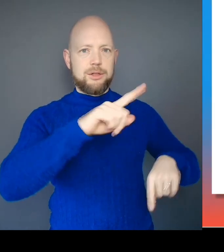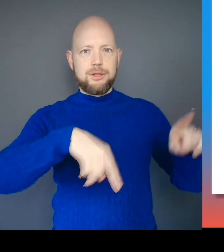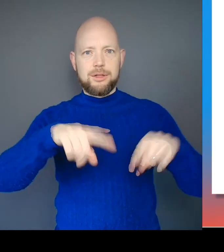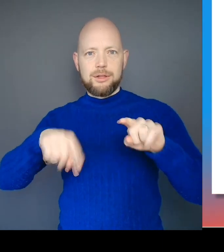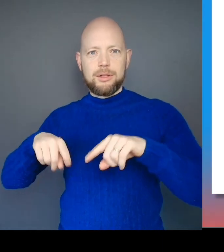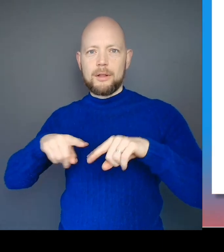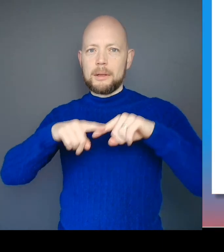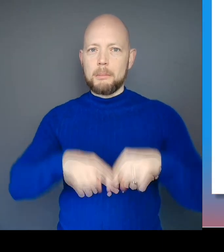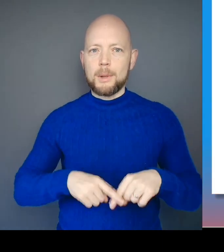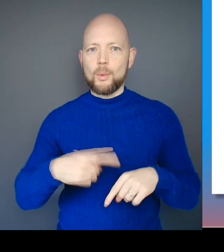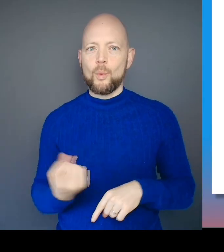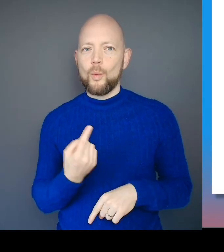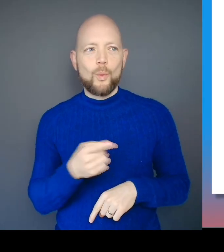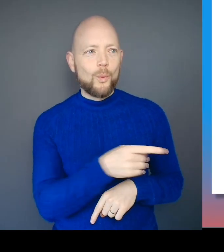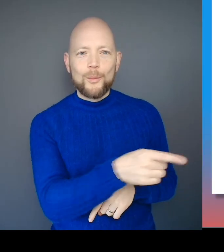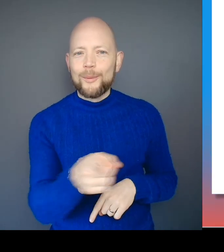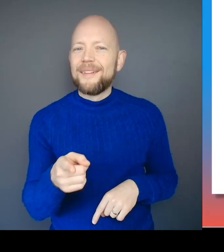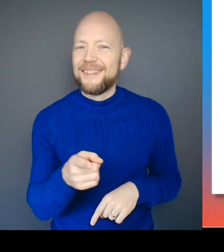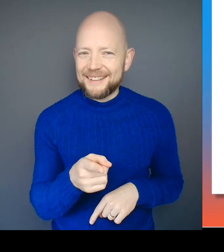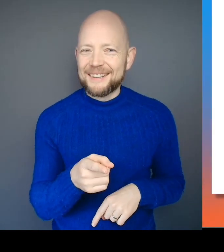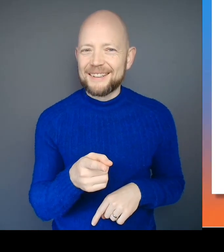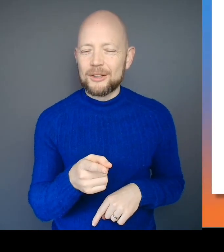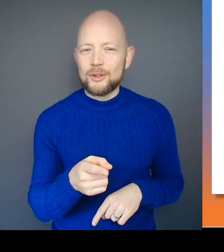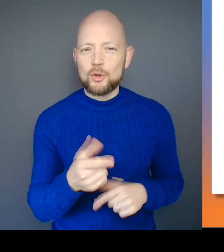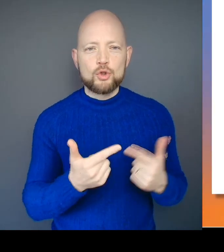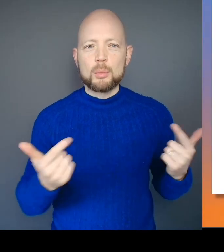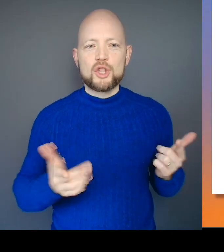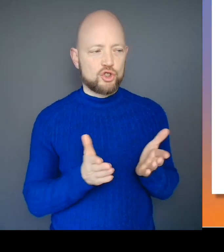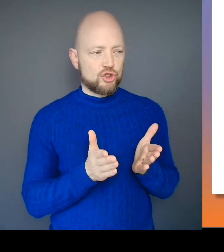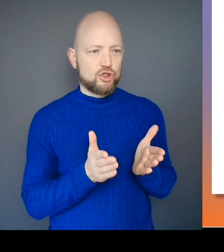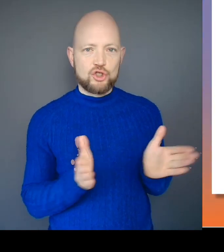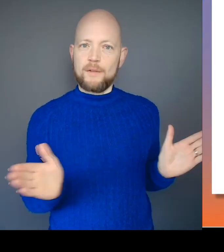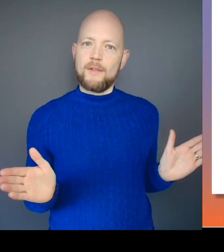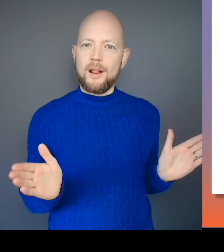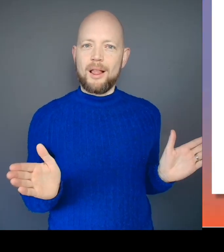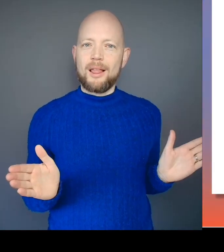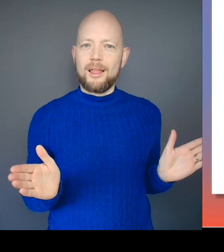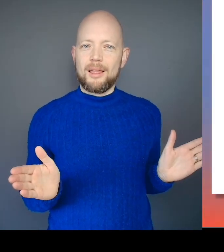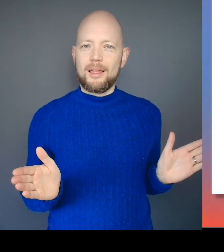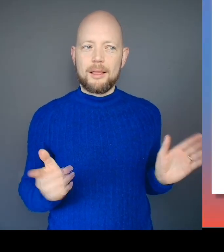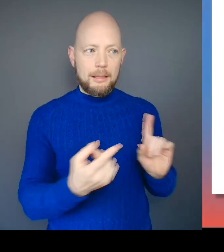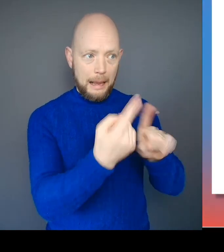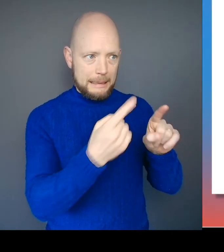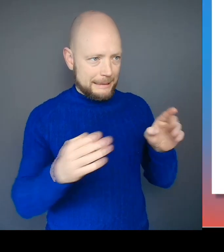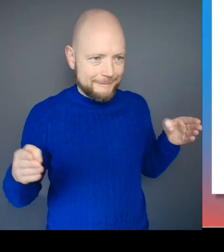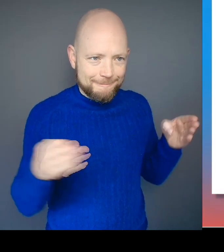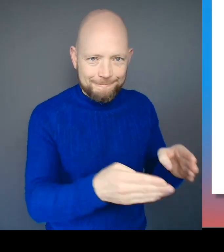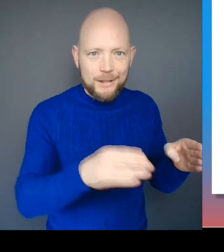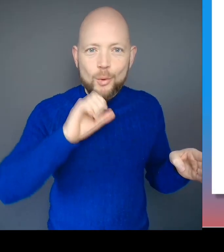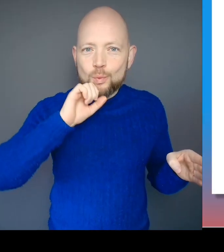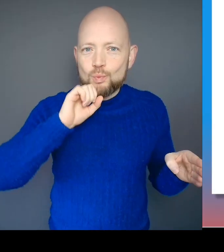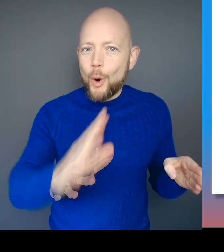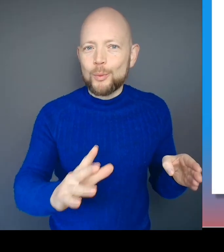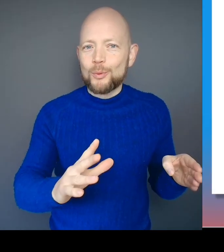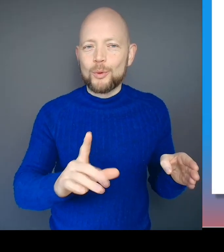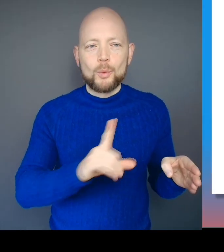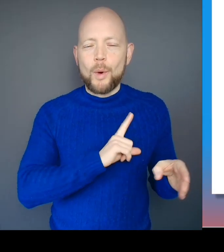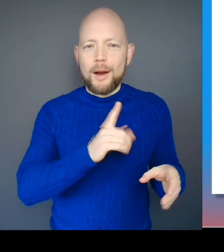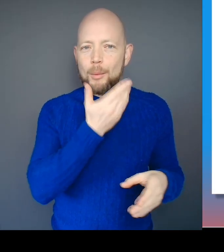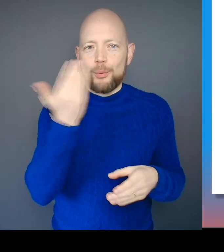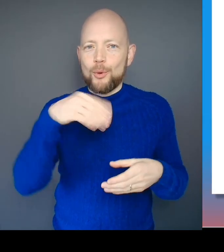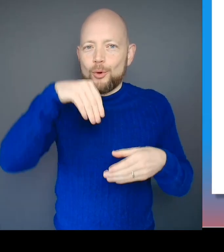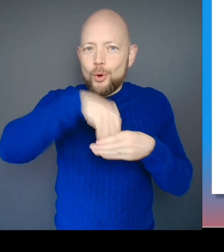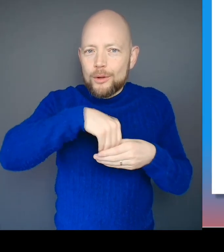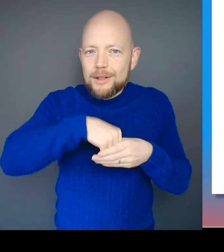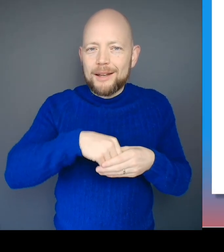registered and what had gone on. So you can see this is a very general goal, but even if I talk to the humans with that